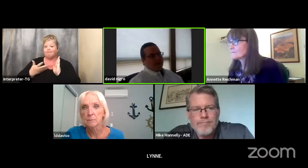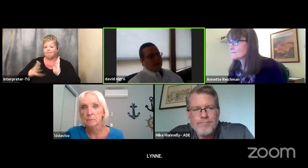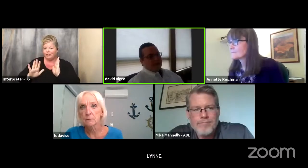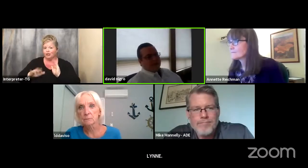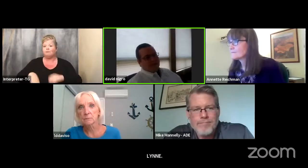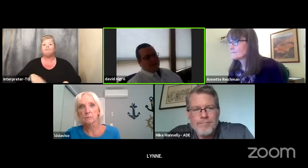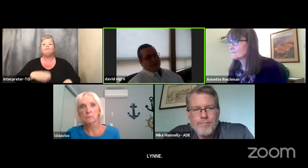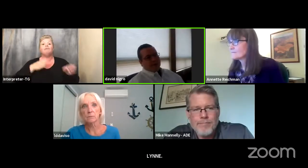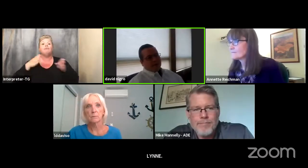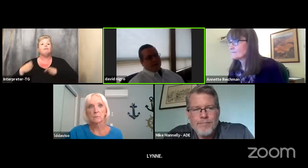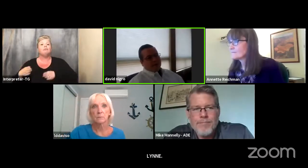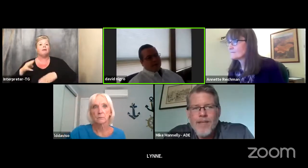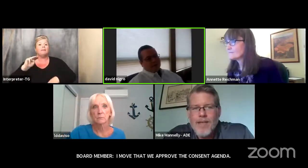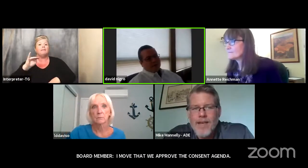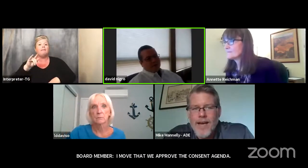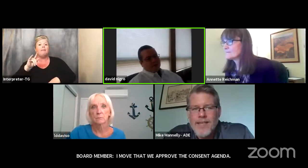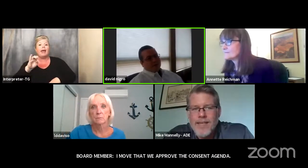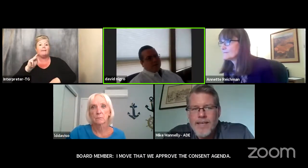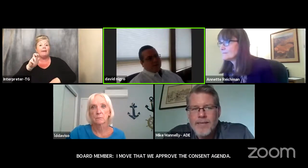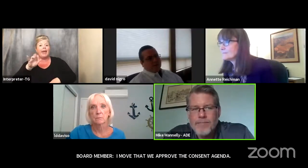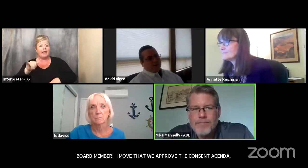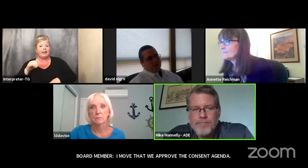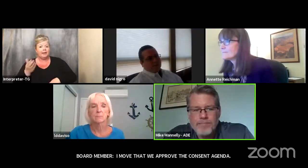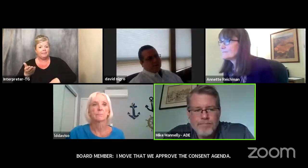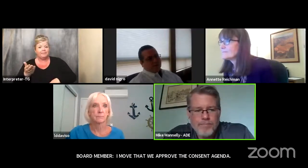I see Mike Manley.